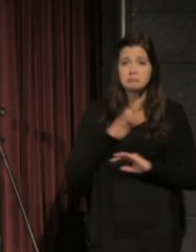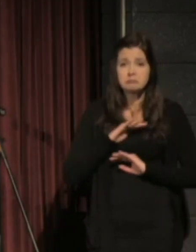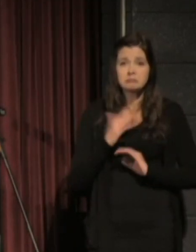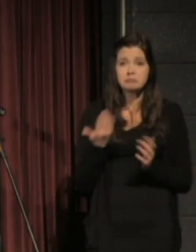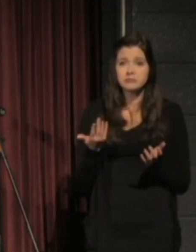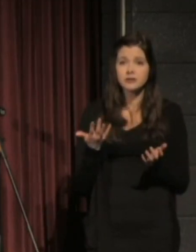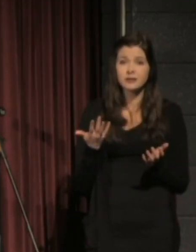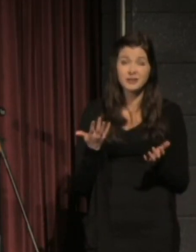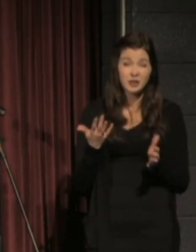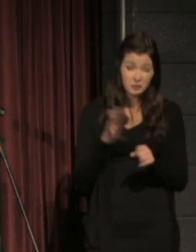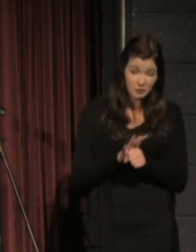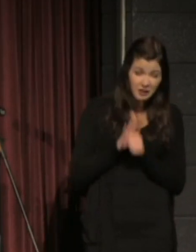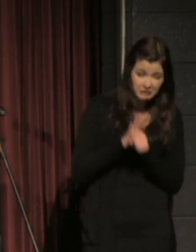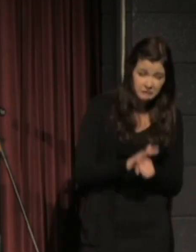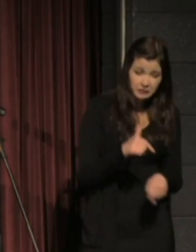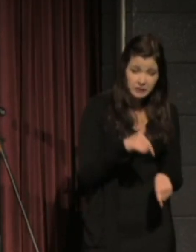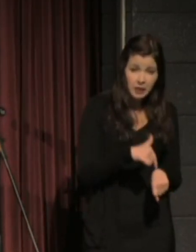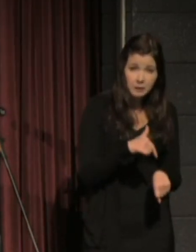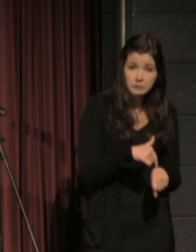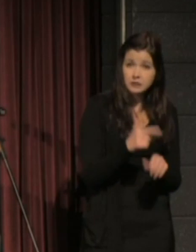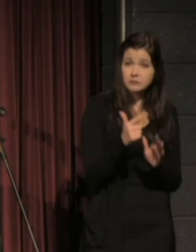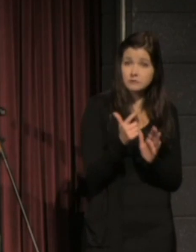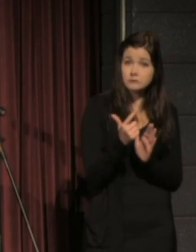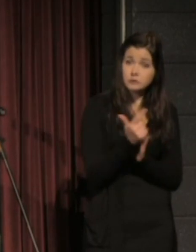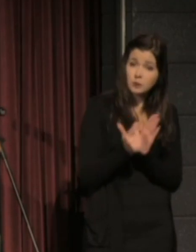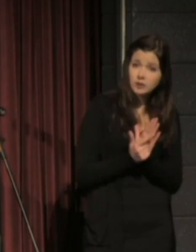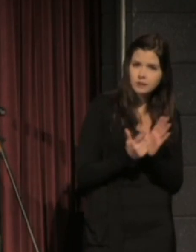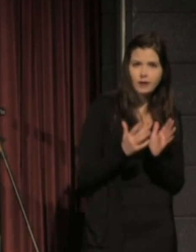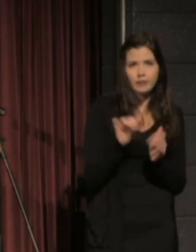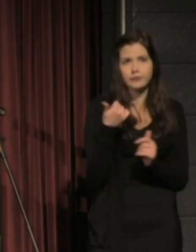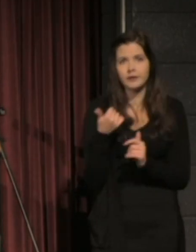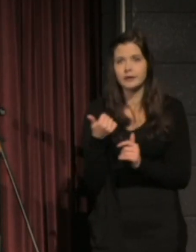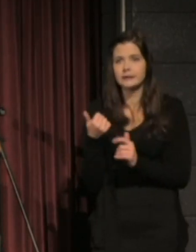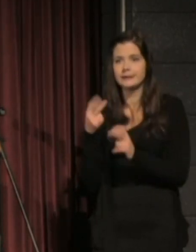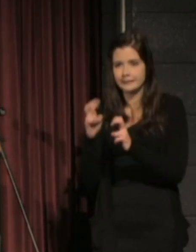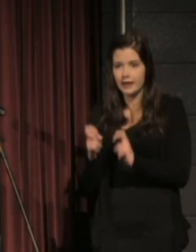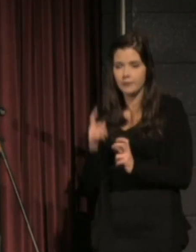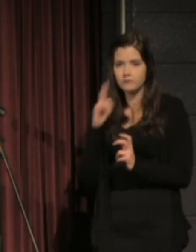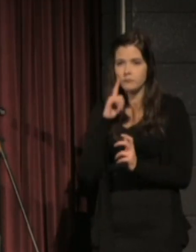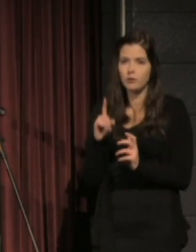new attorney's life, outside of the bar exam, of course, is the first few years of